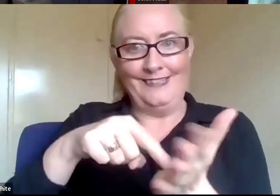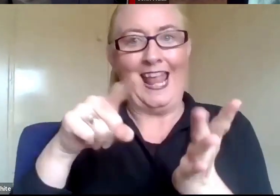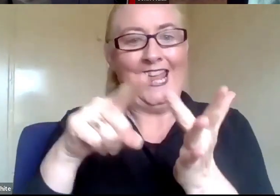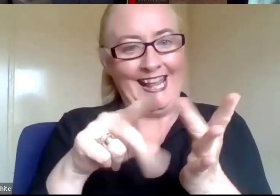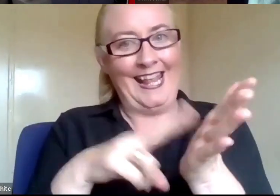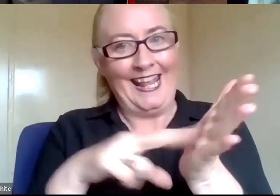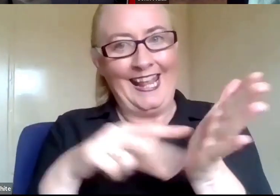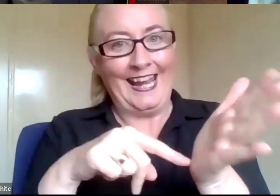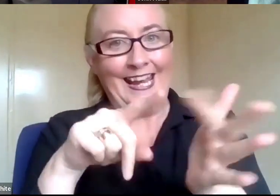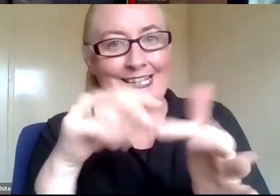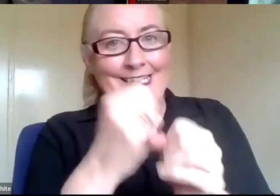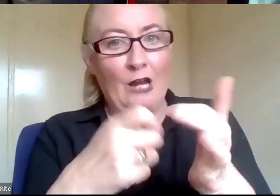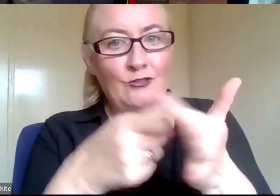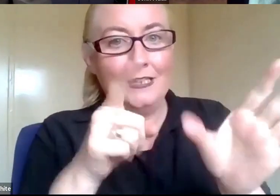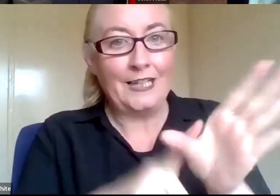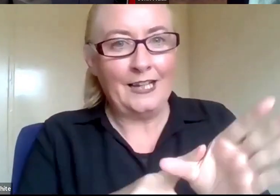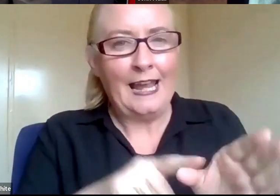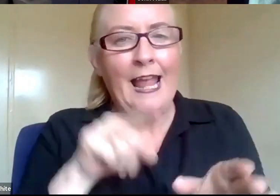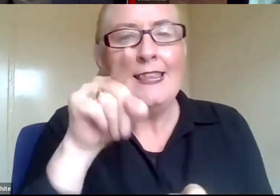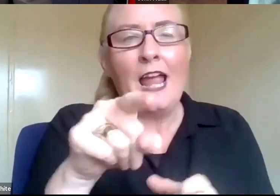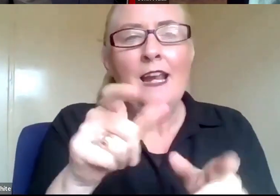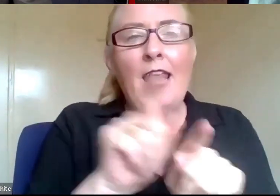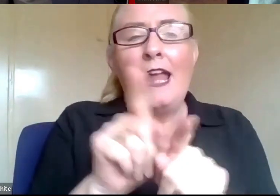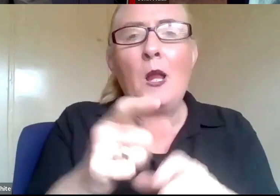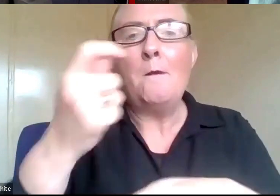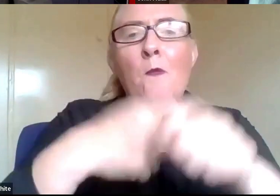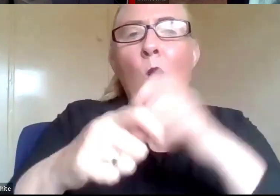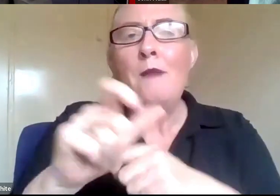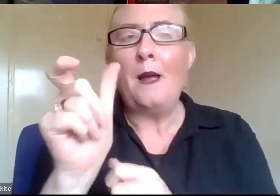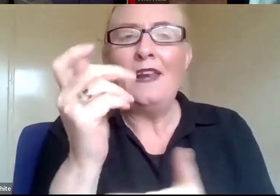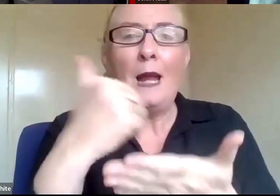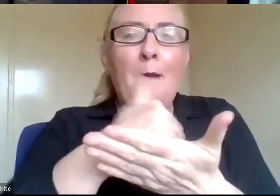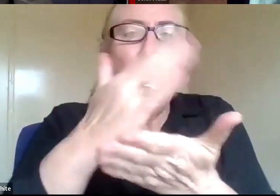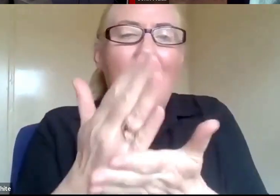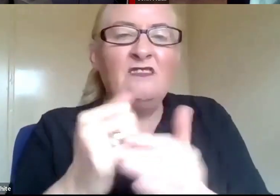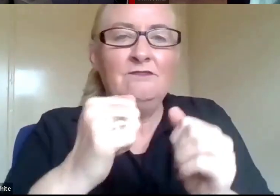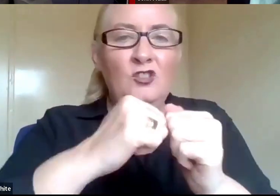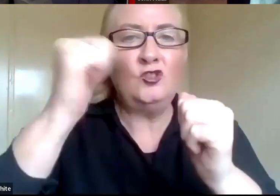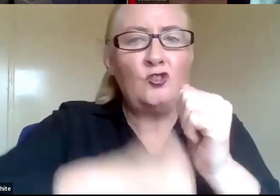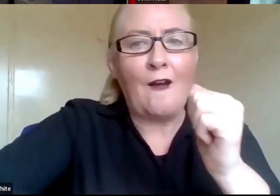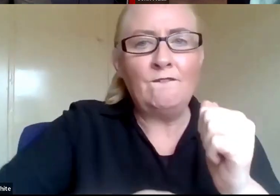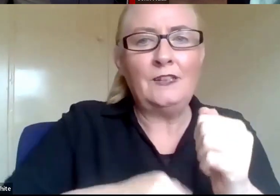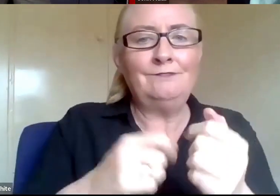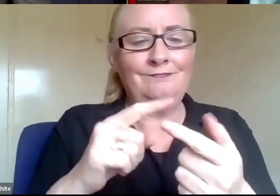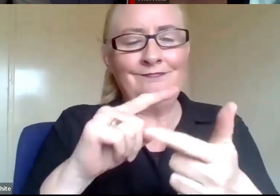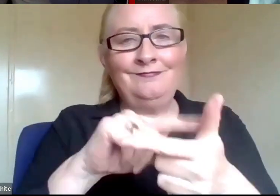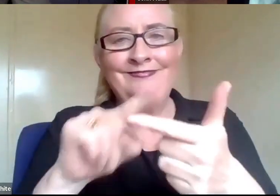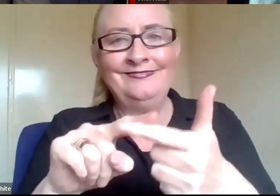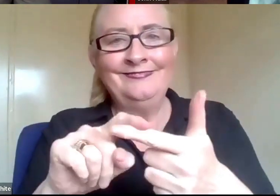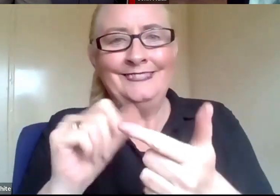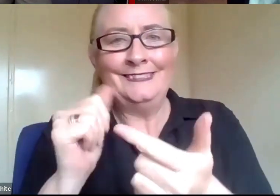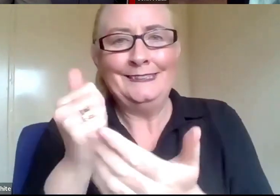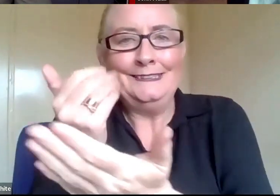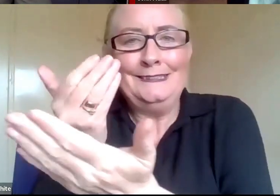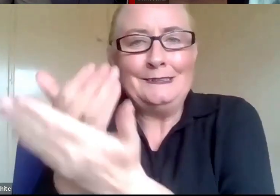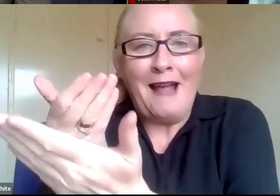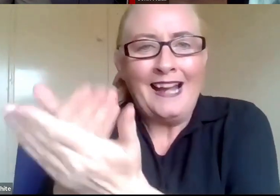Leadership's not about being popular. It's about being respected, but not being